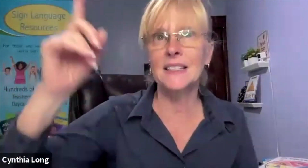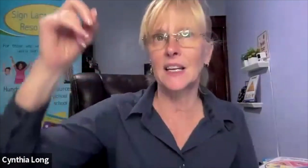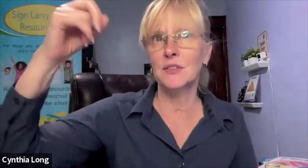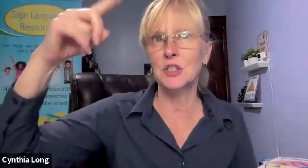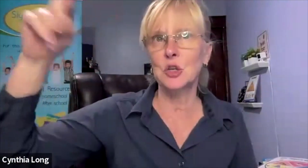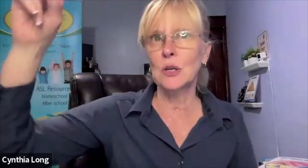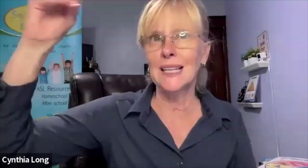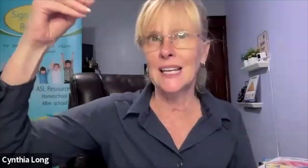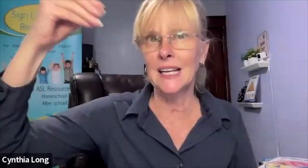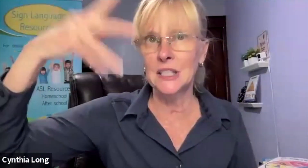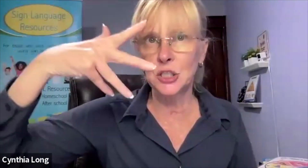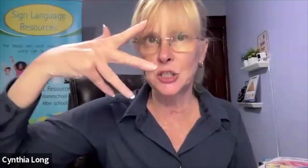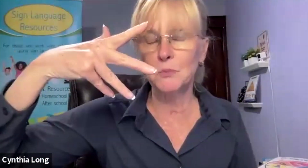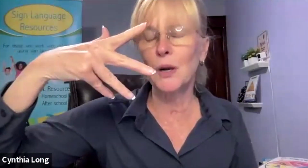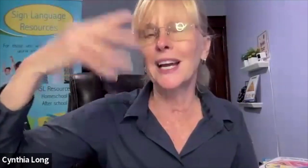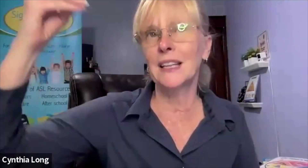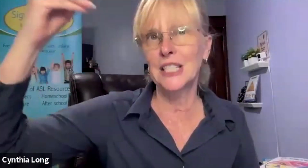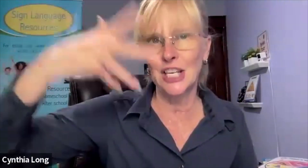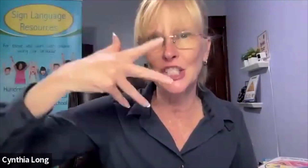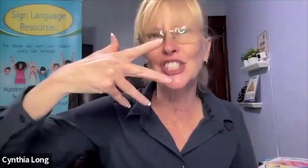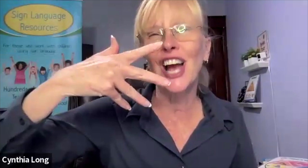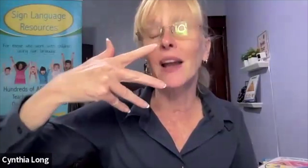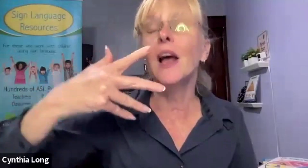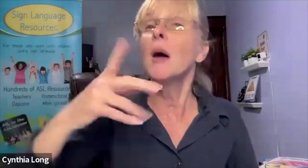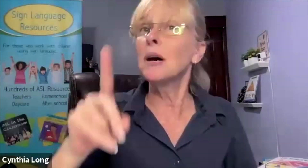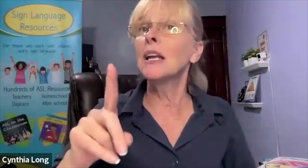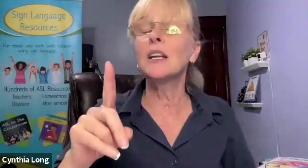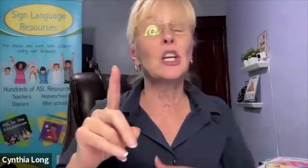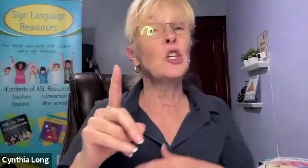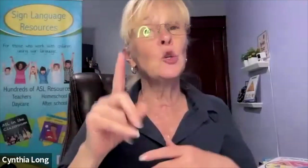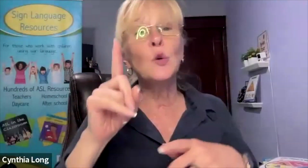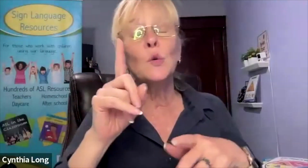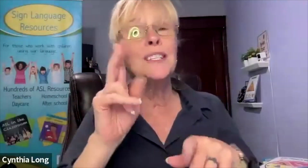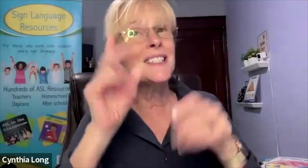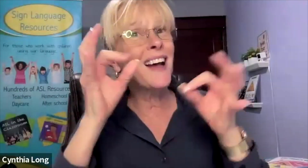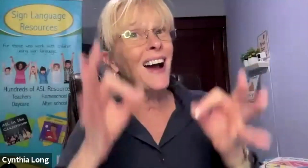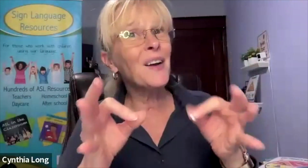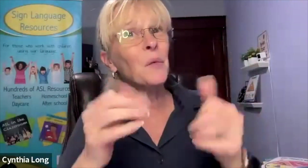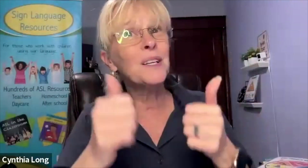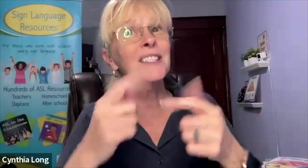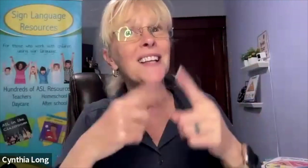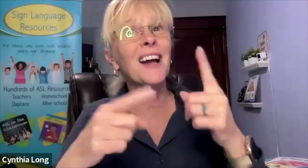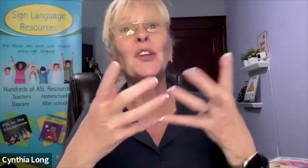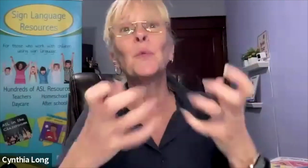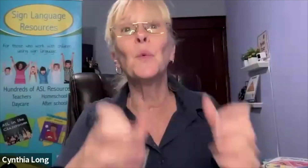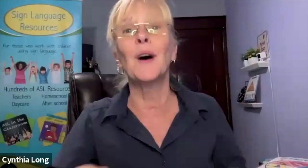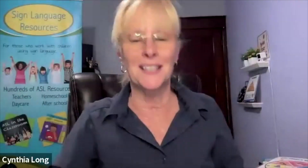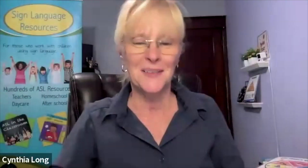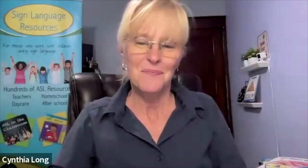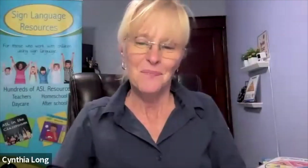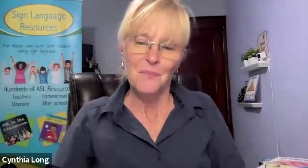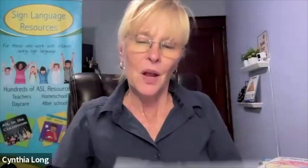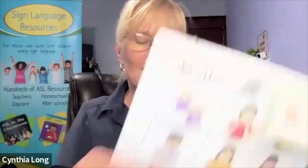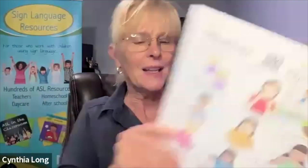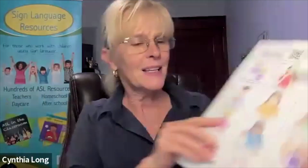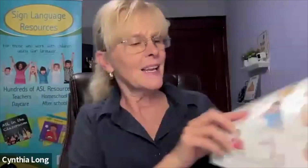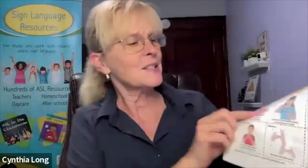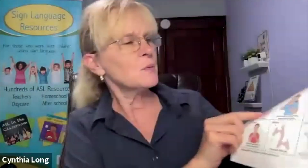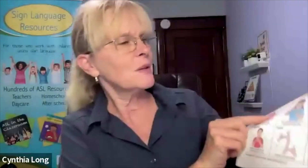of circling and spraying the sunshine. But you decide which sign you want. All right, the next one